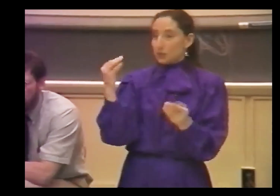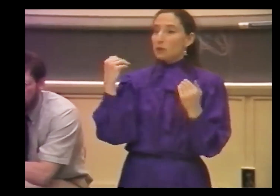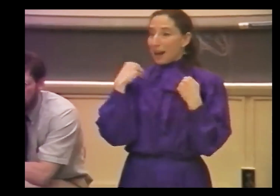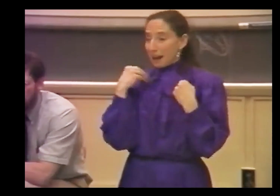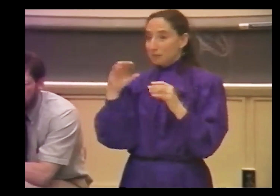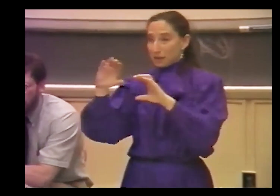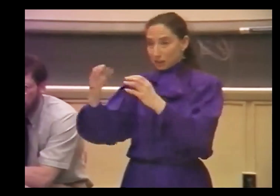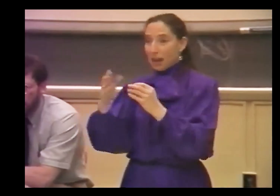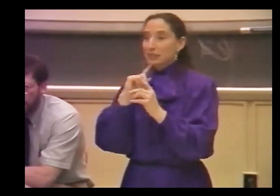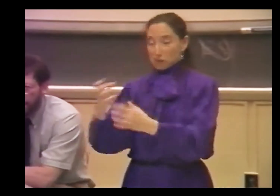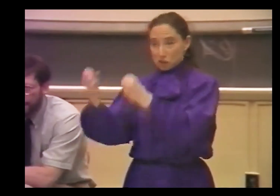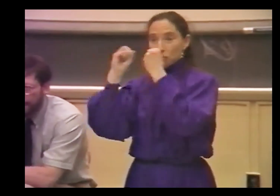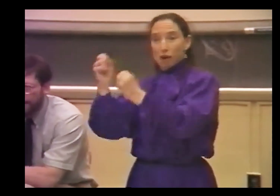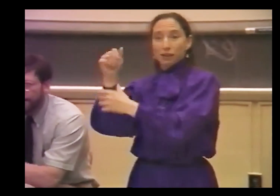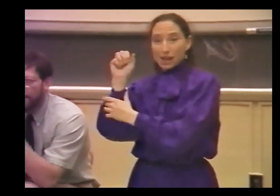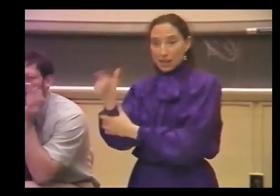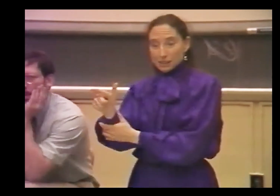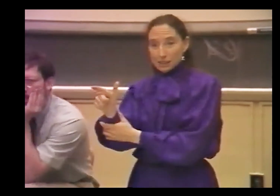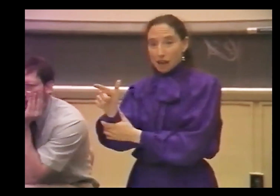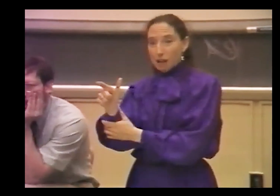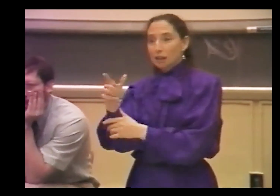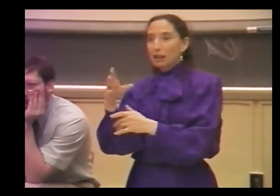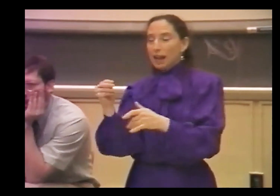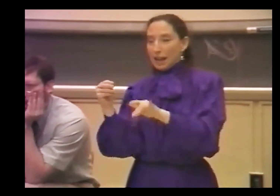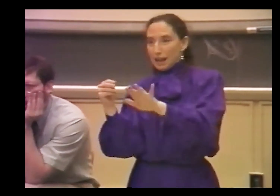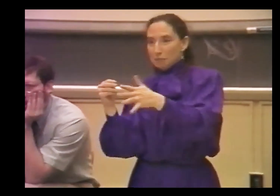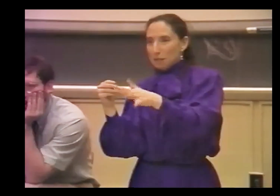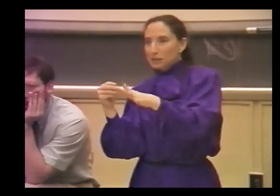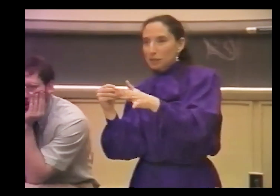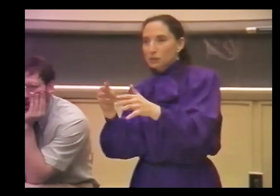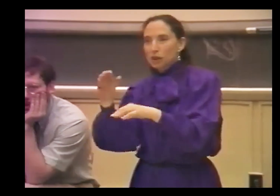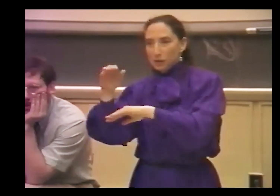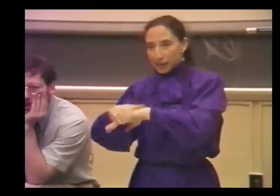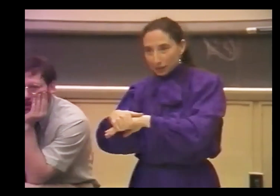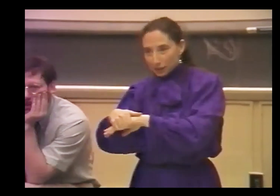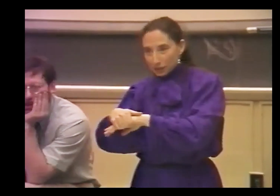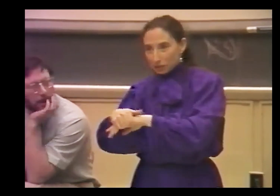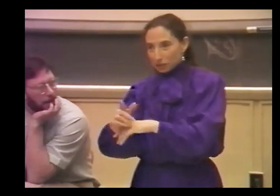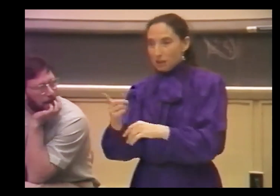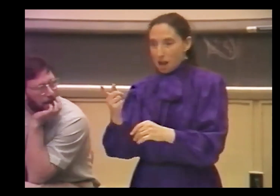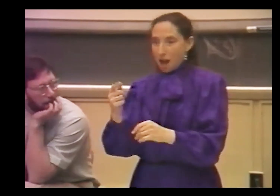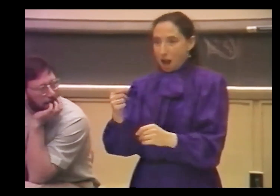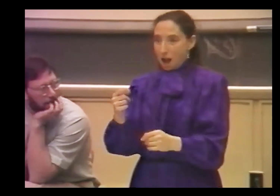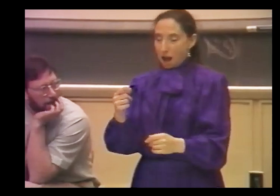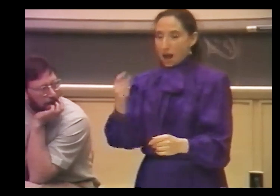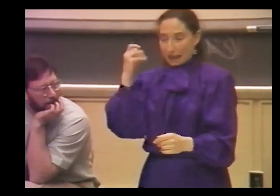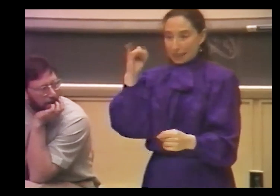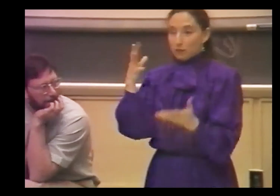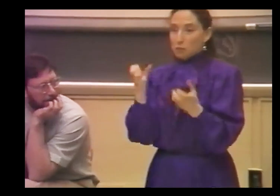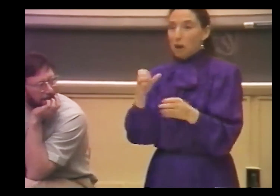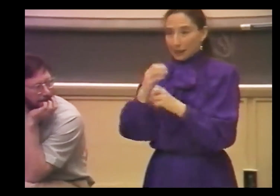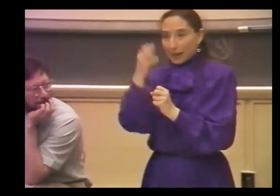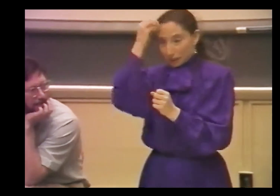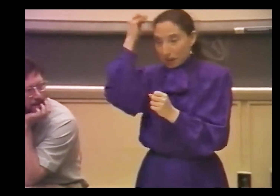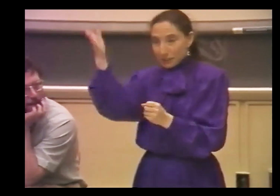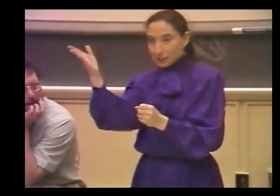you have a class that's strong in ASL and maybe so-so in English, if you want to get the